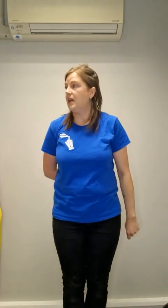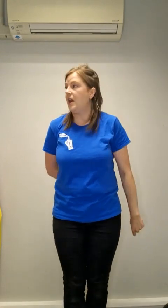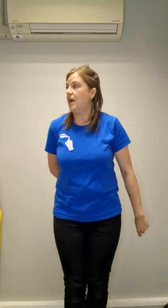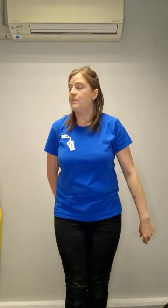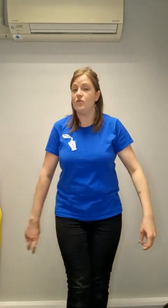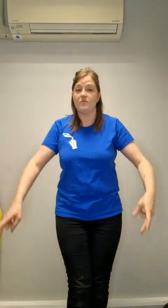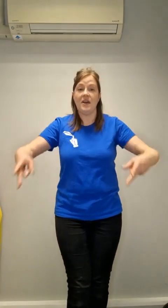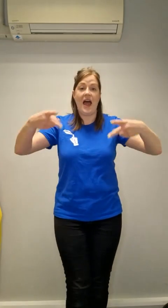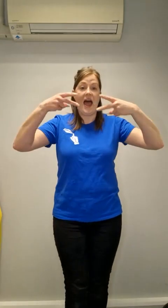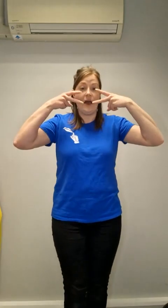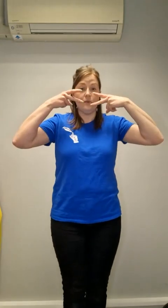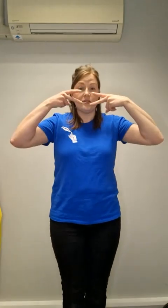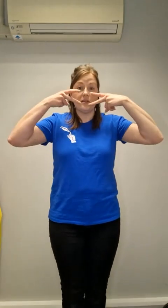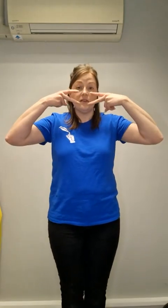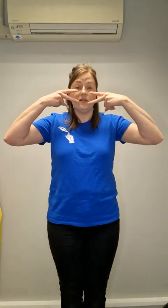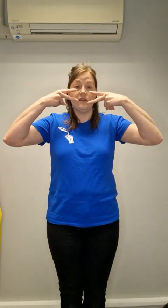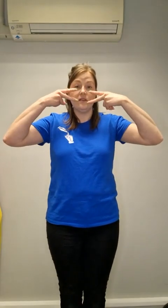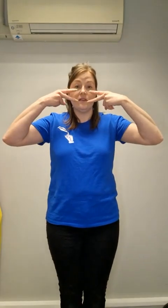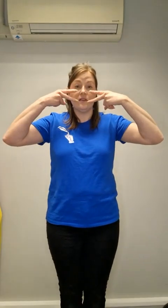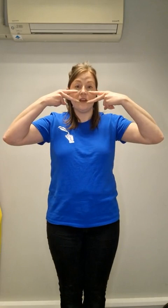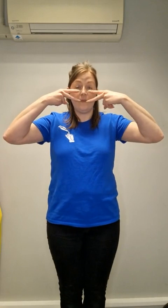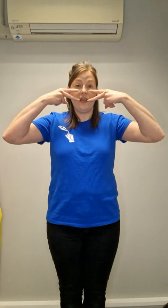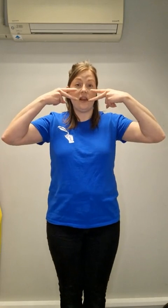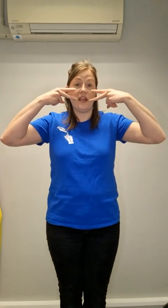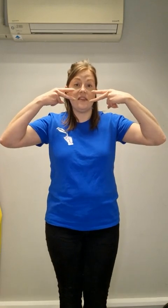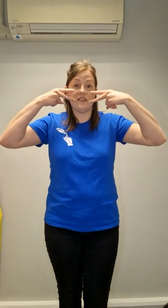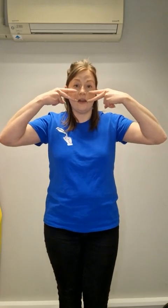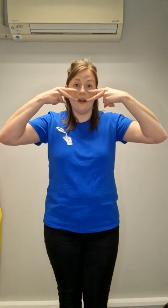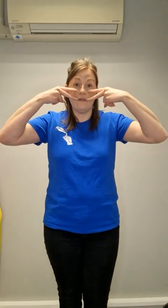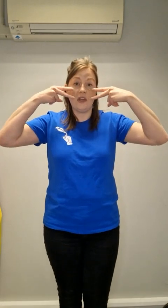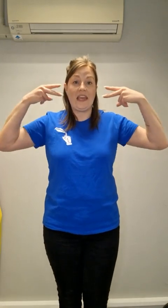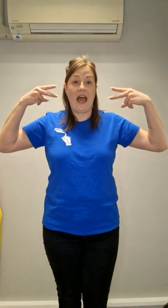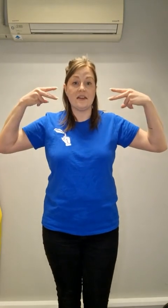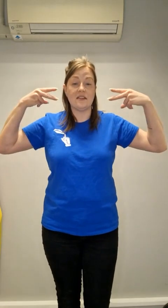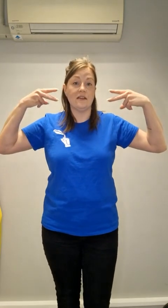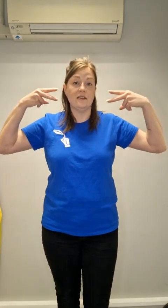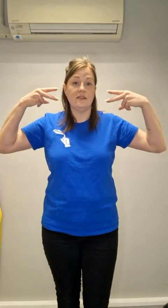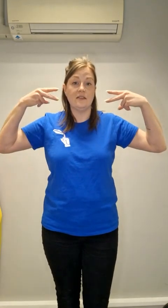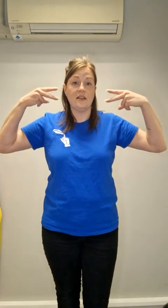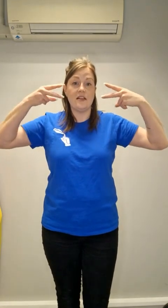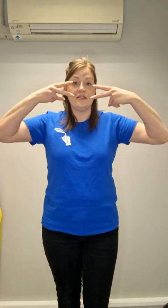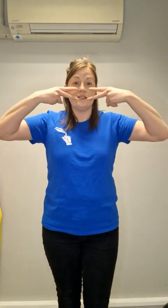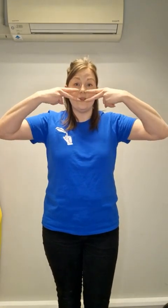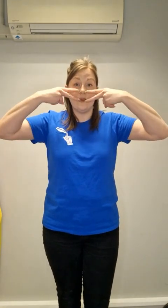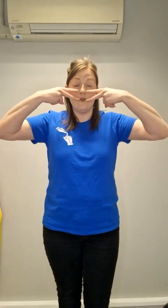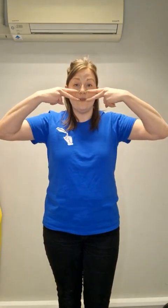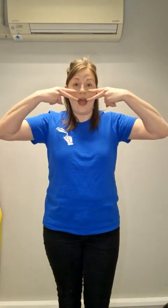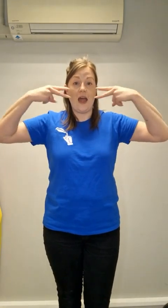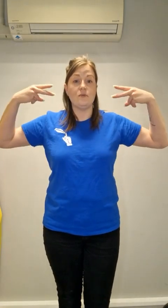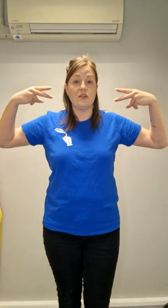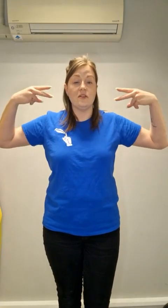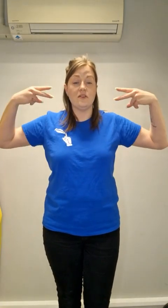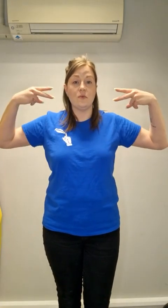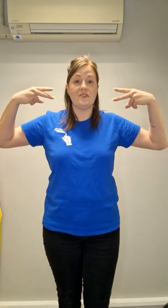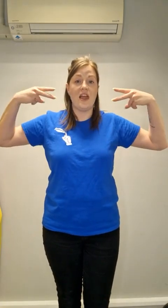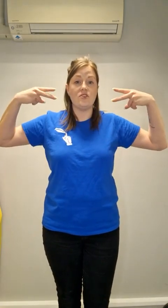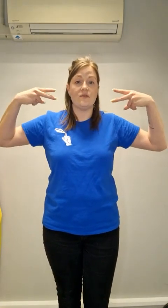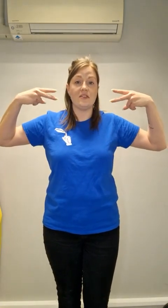A movement out can be like in the sign for cat. So they move out towards the edge of the